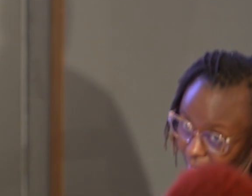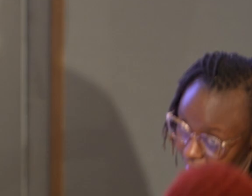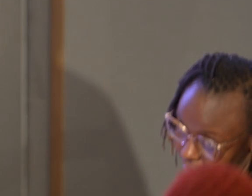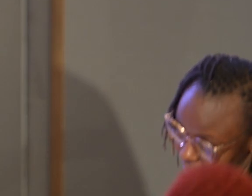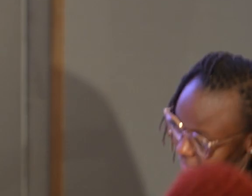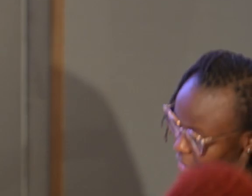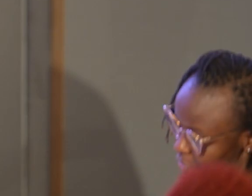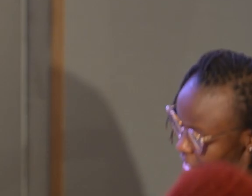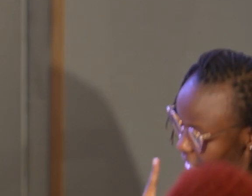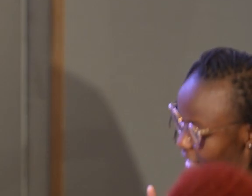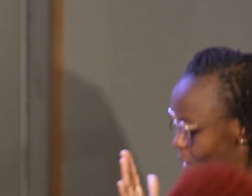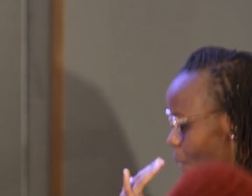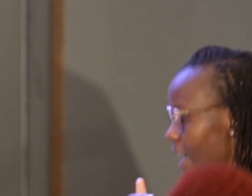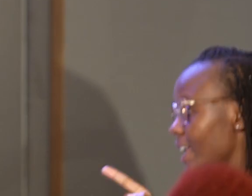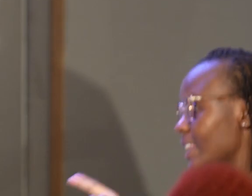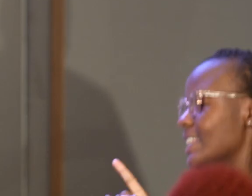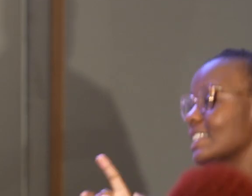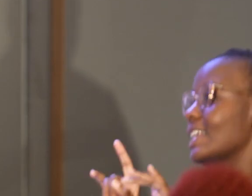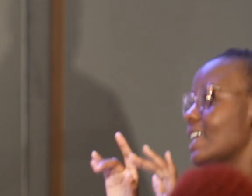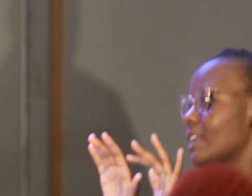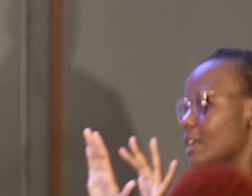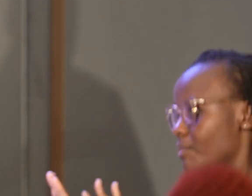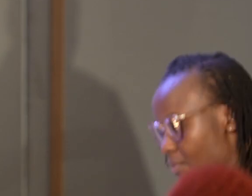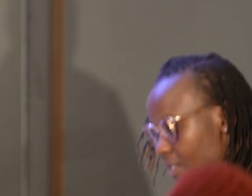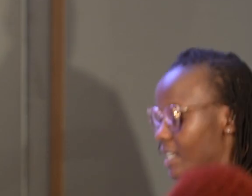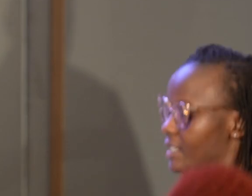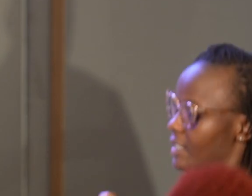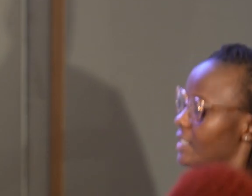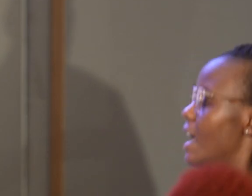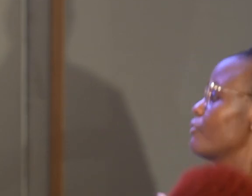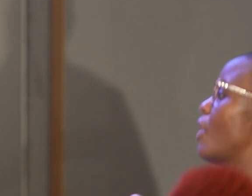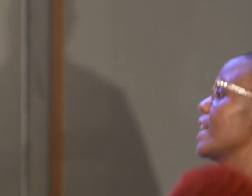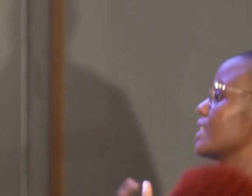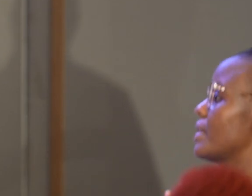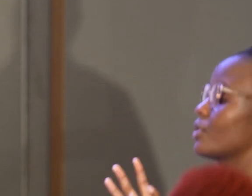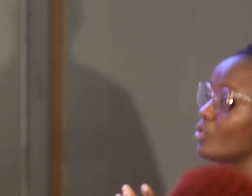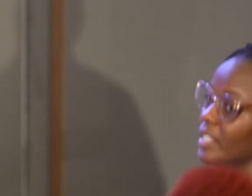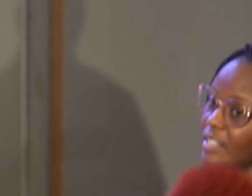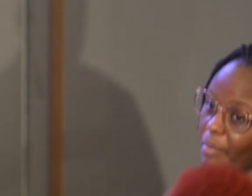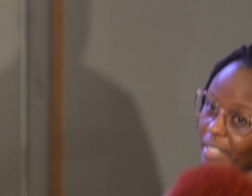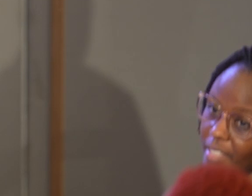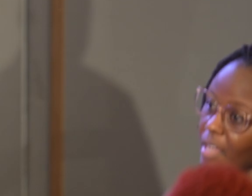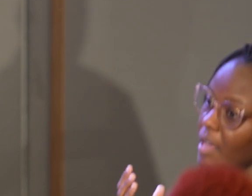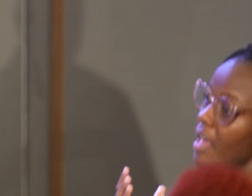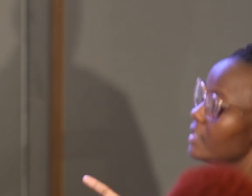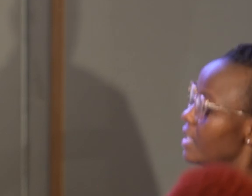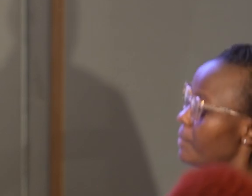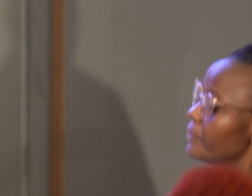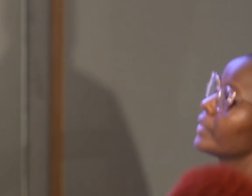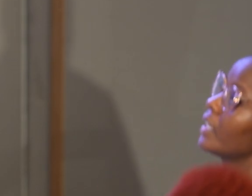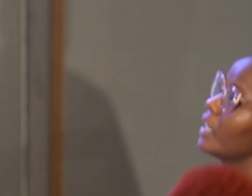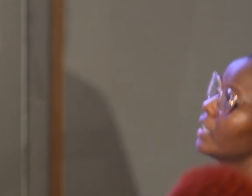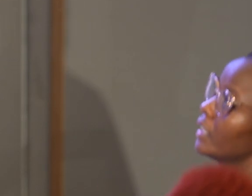understand why this is a very momentous occasion for us, persons with disabilities, disability rights